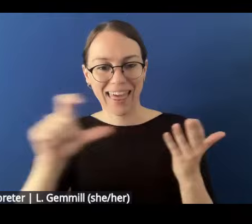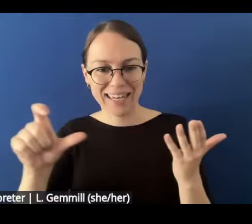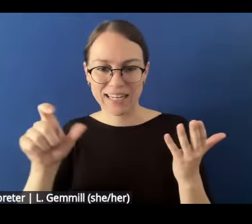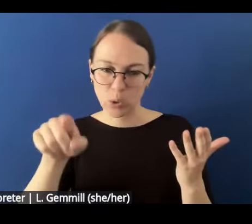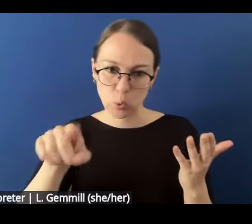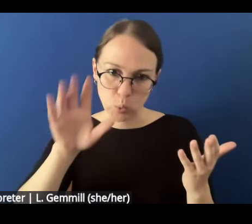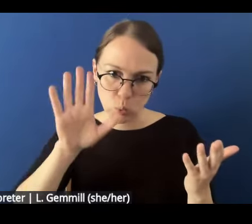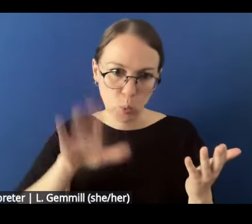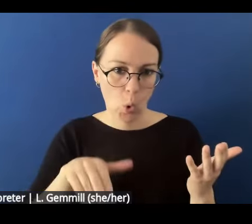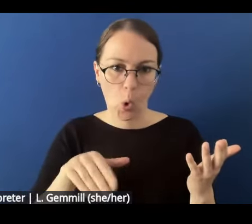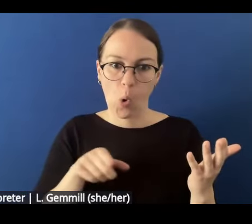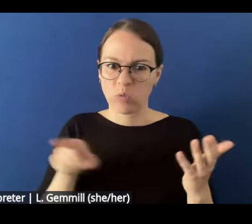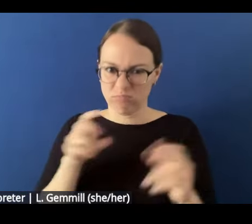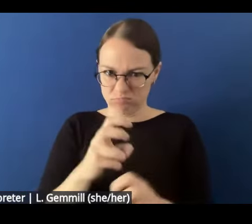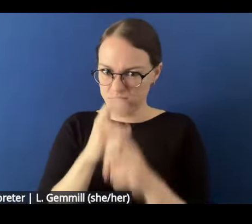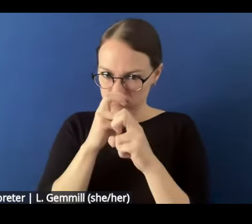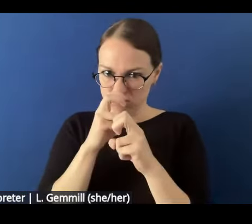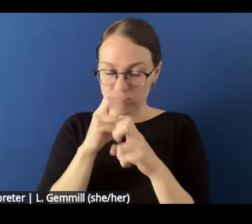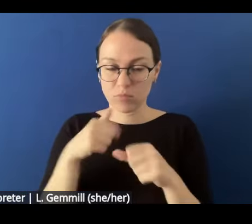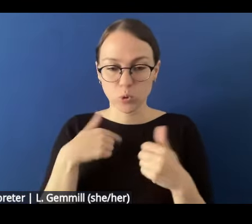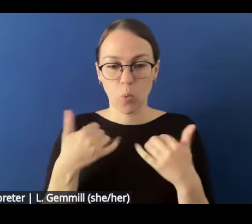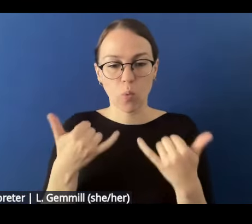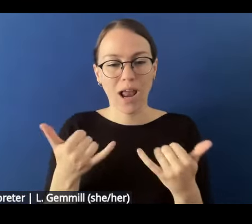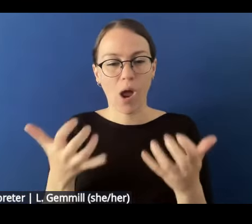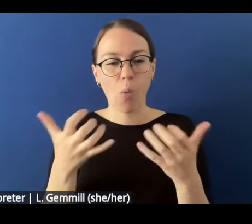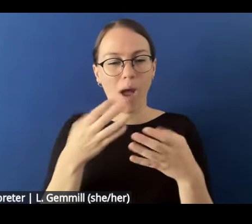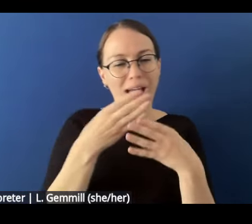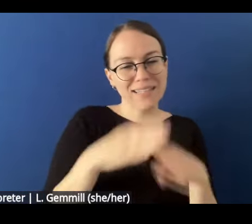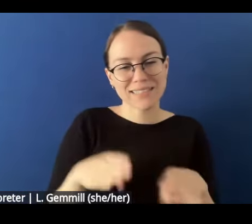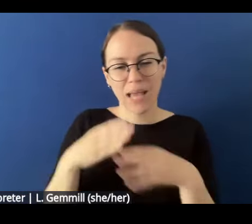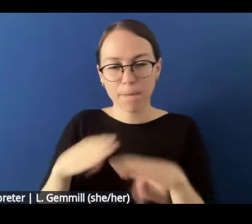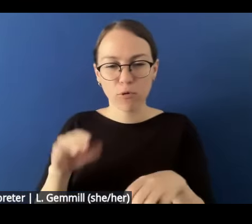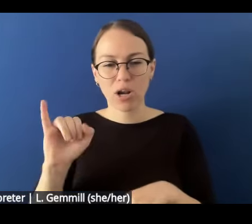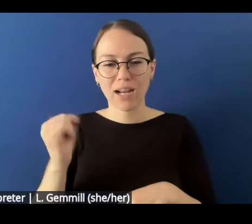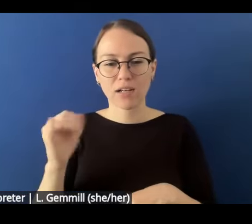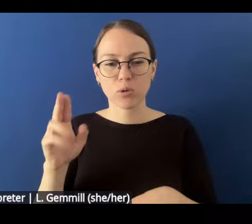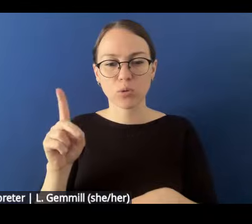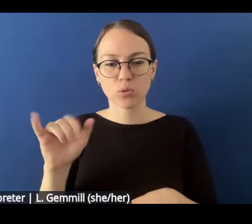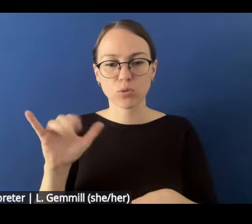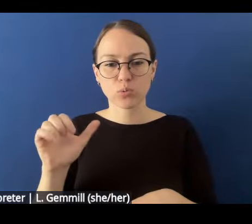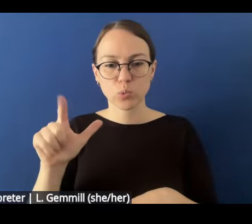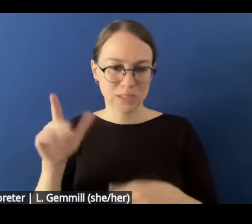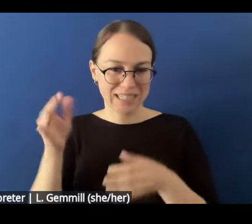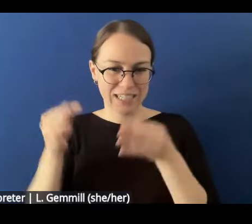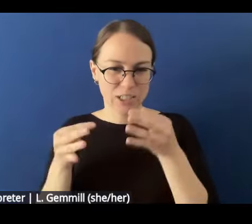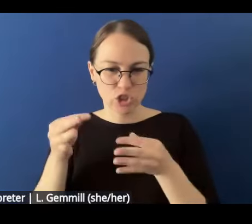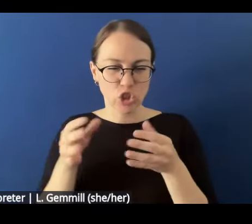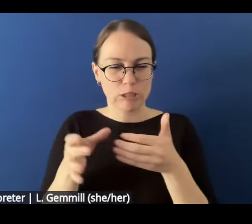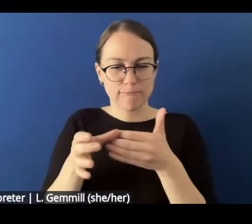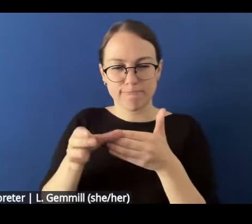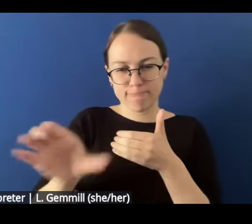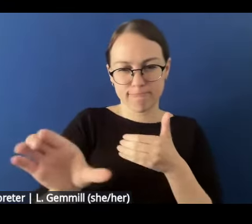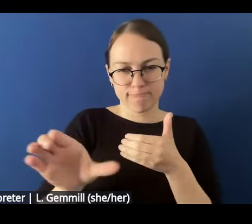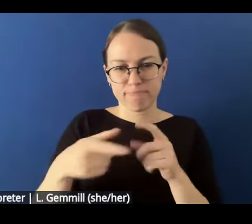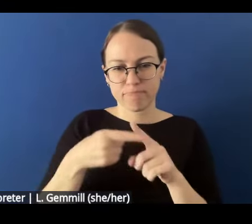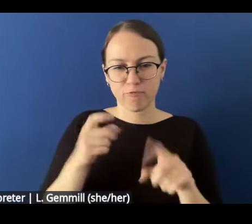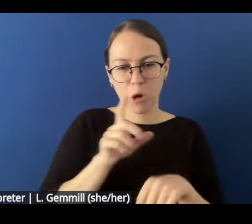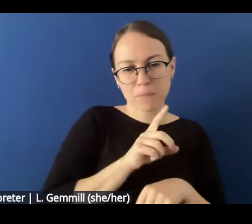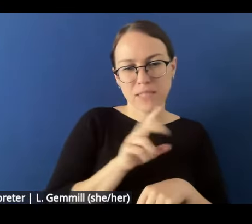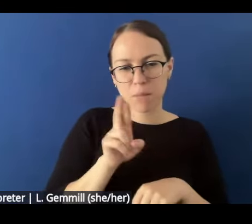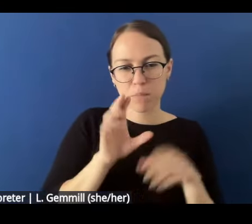So we are working on separating the judicial piece out from the partisan, which is then also separate from the